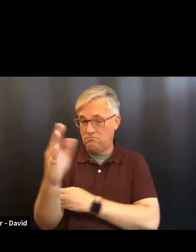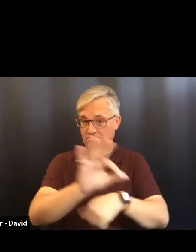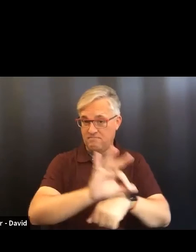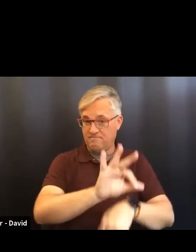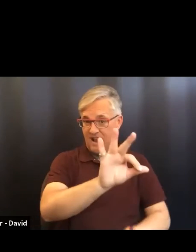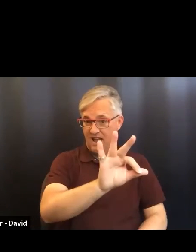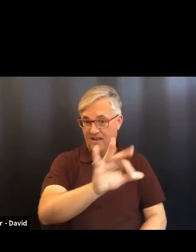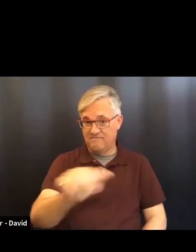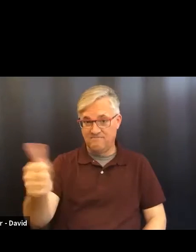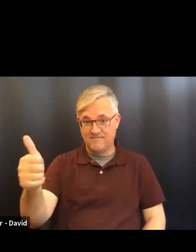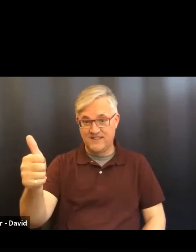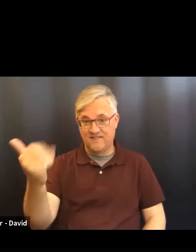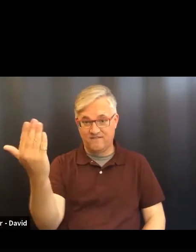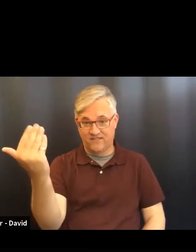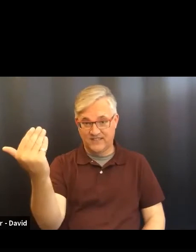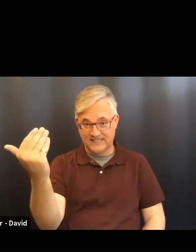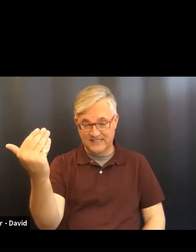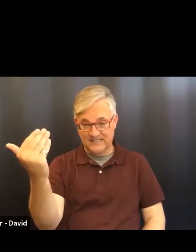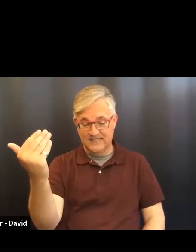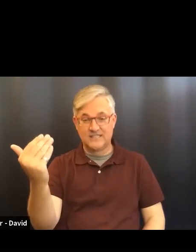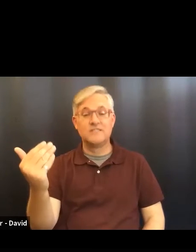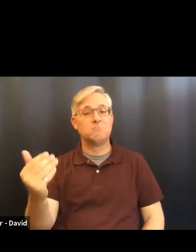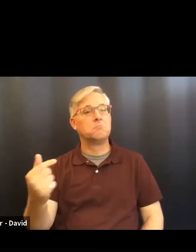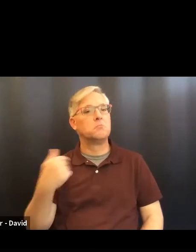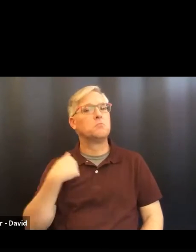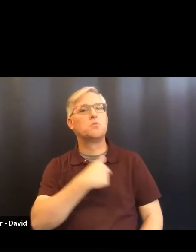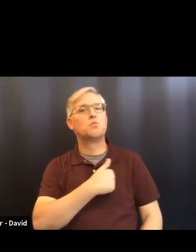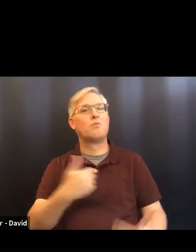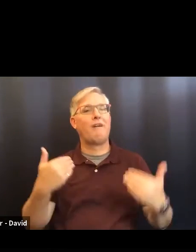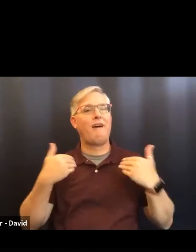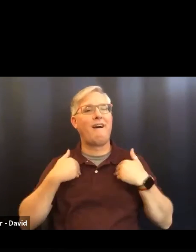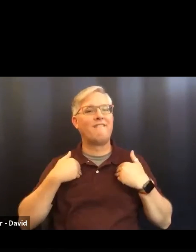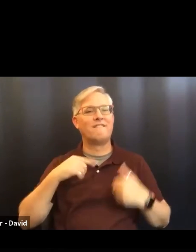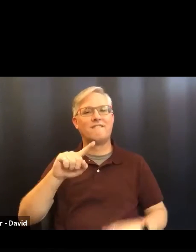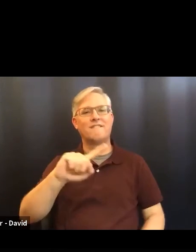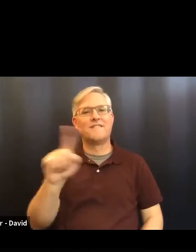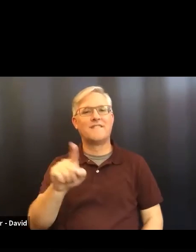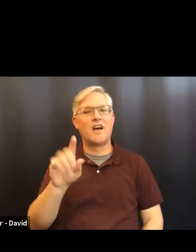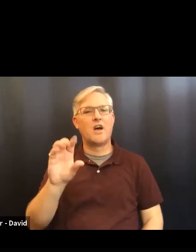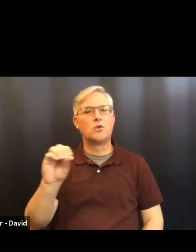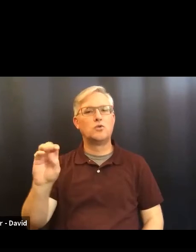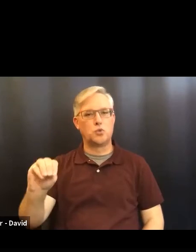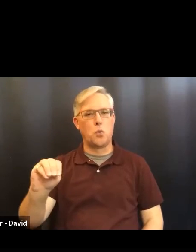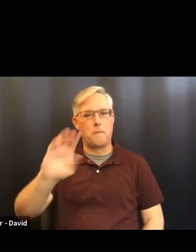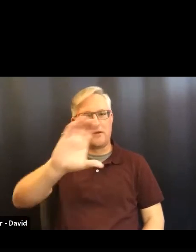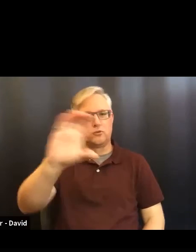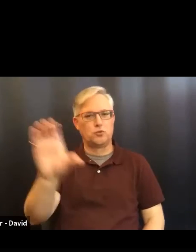have a Zoom coffee and chat time set up.